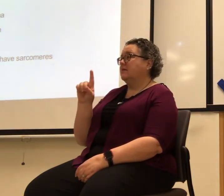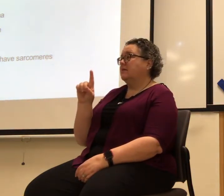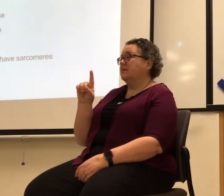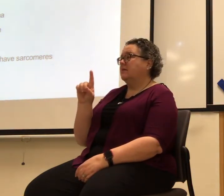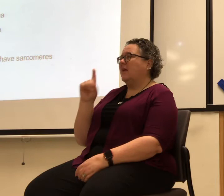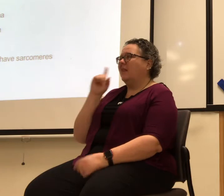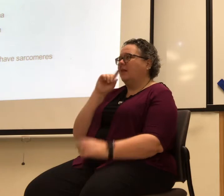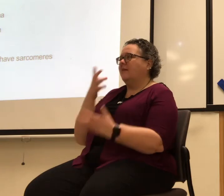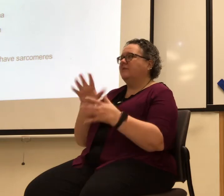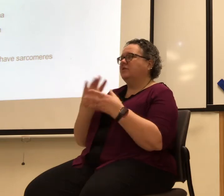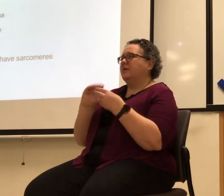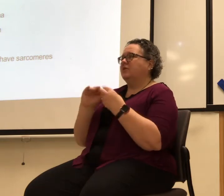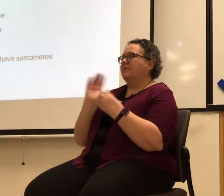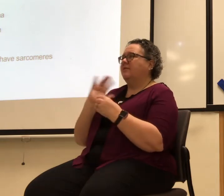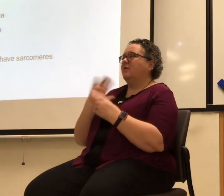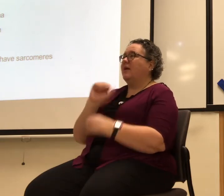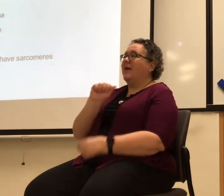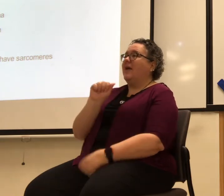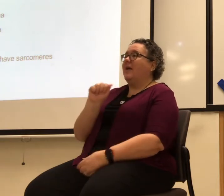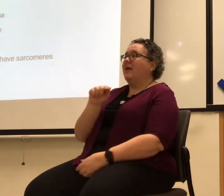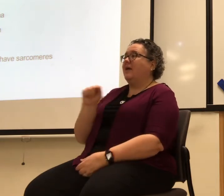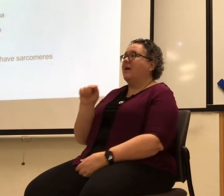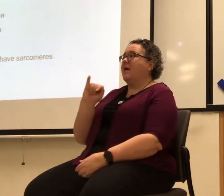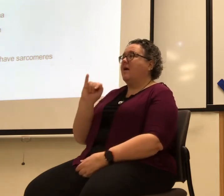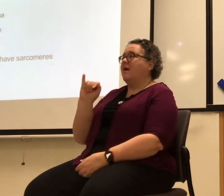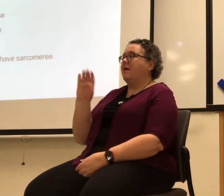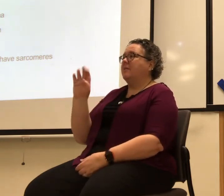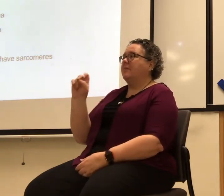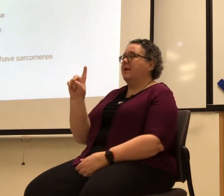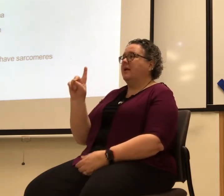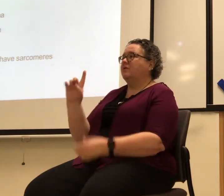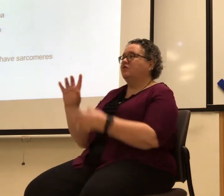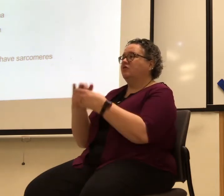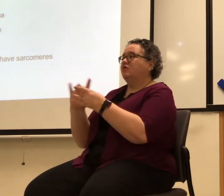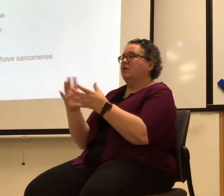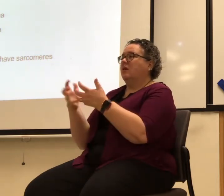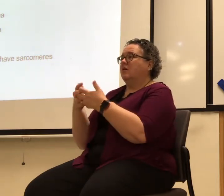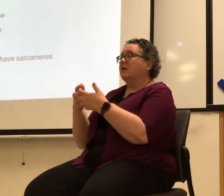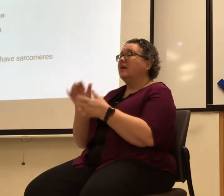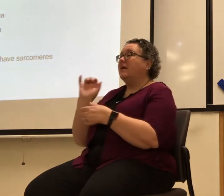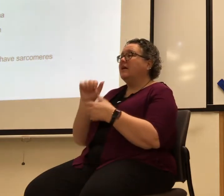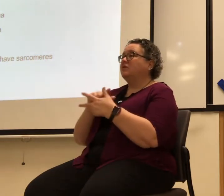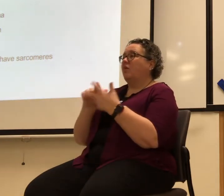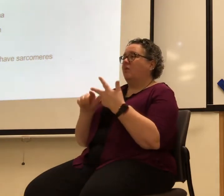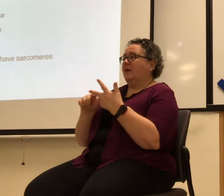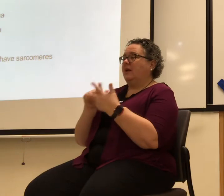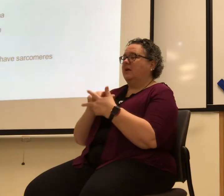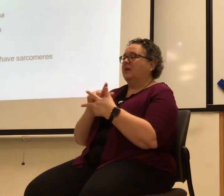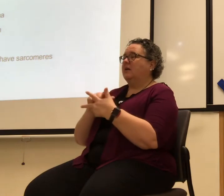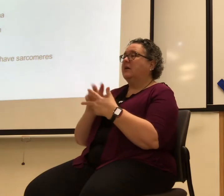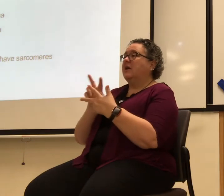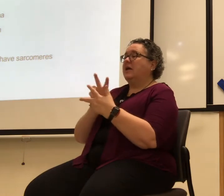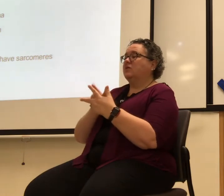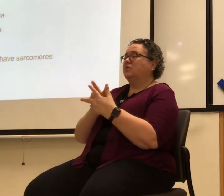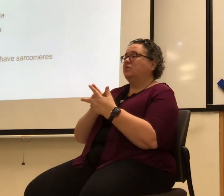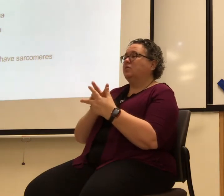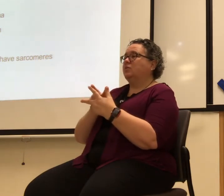like I mentioned before, at the Iban junctions, well, it's three things. It's two